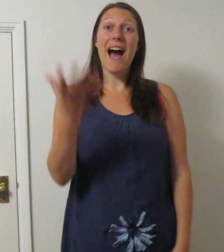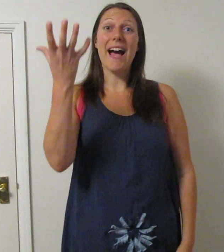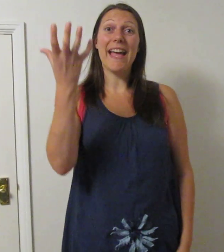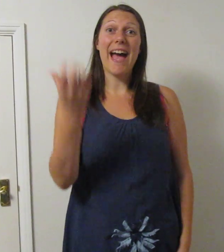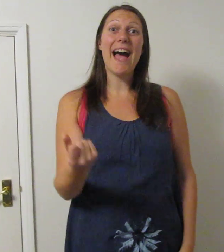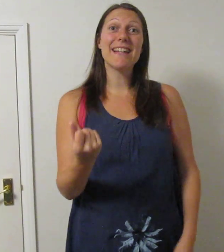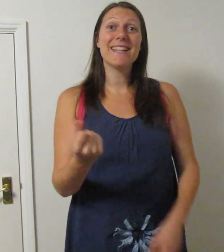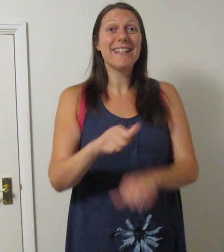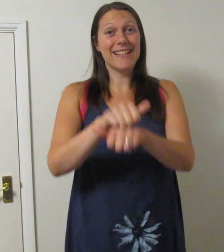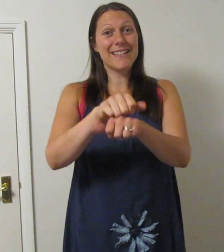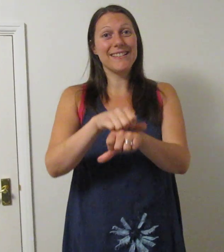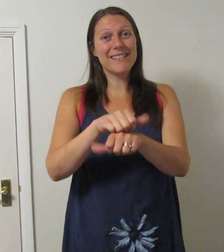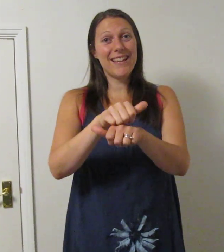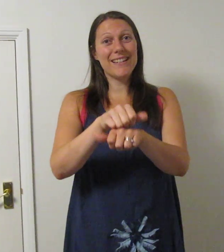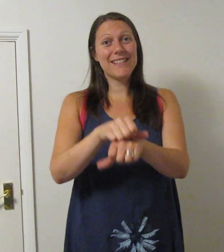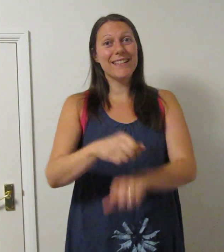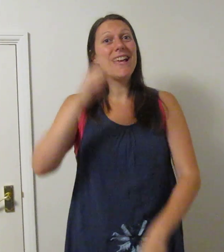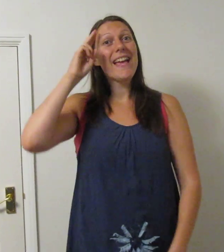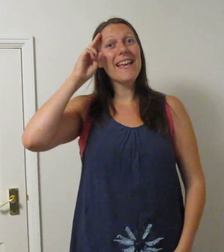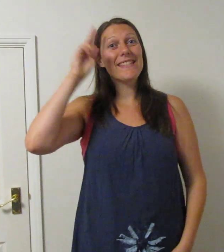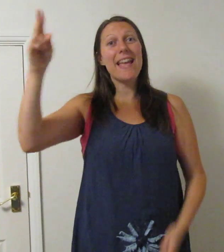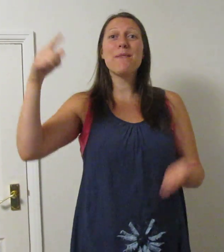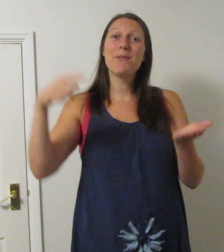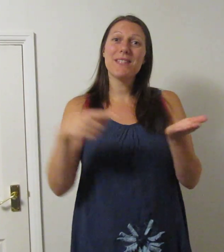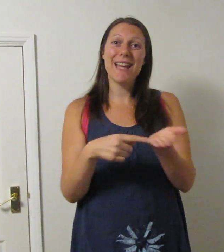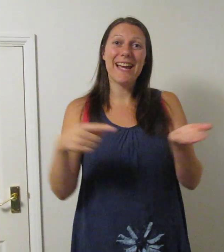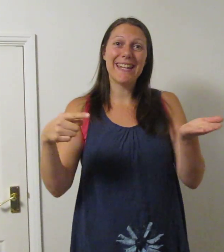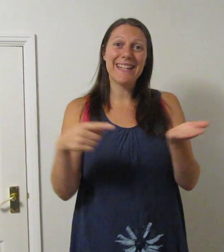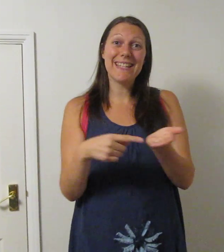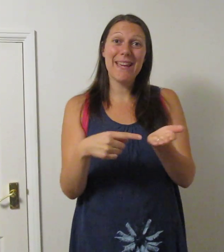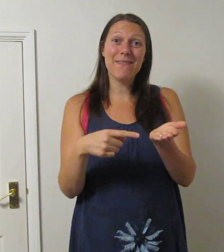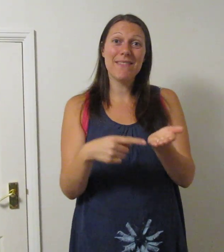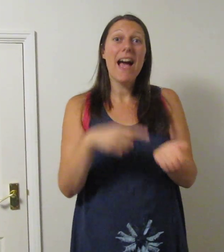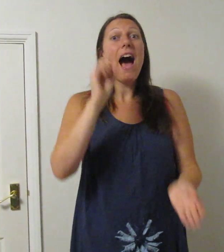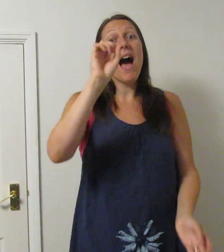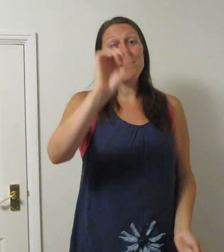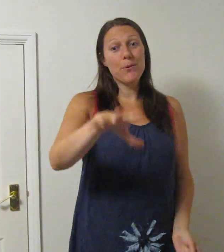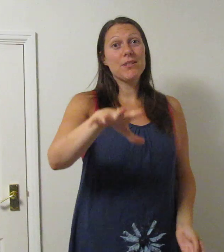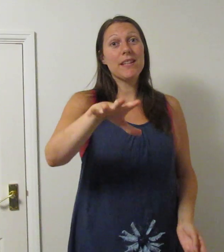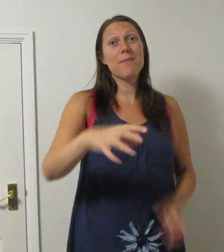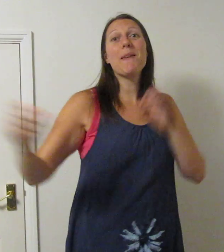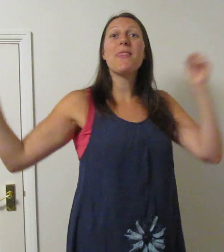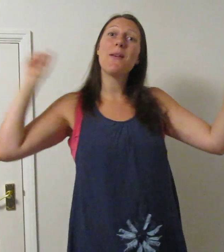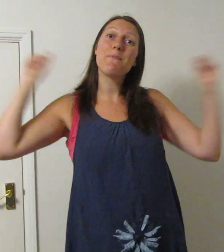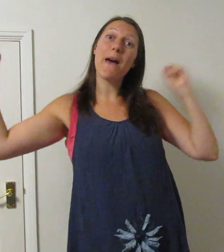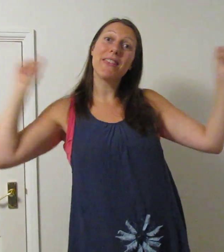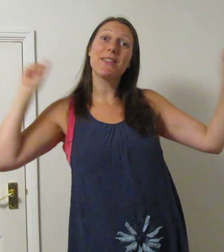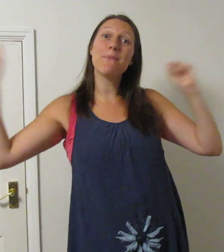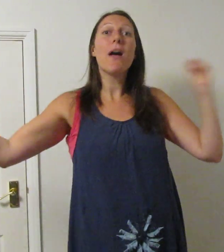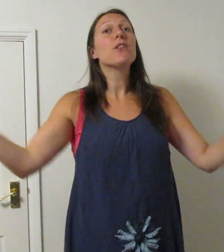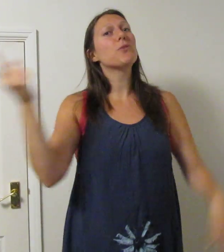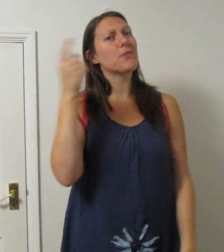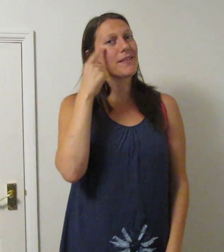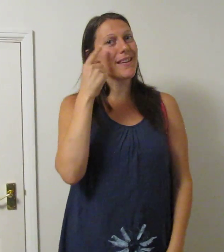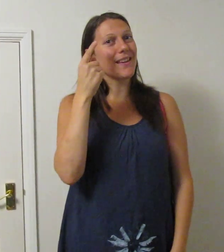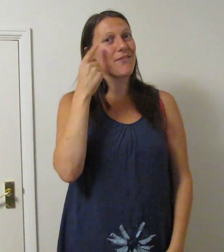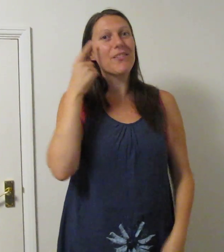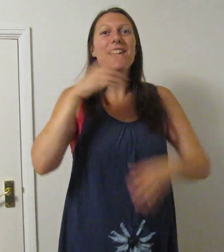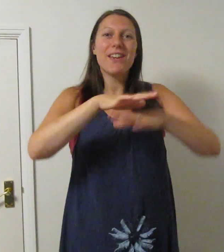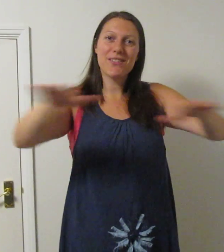I had a little turtle, his name was Tiny Tim. I put him in the bathtub to see if he could